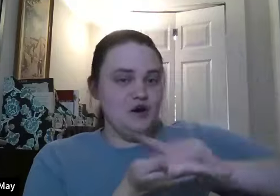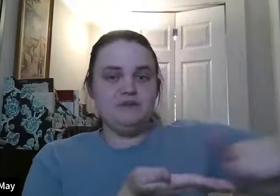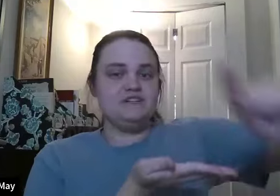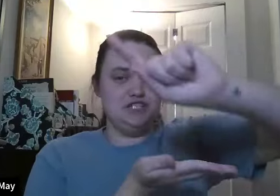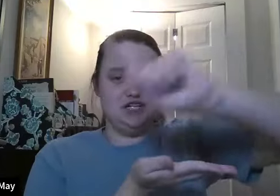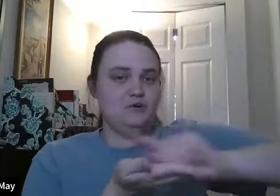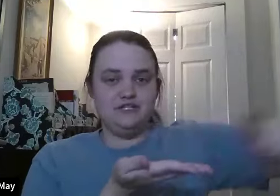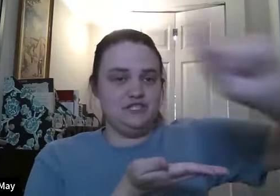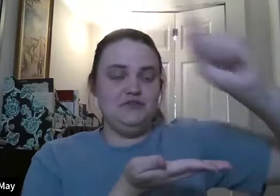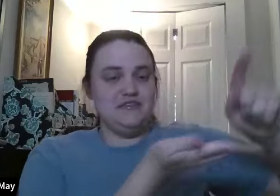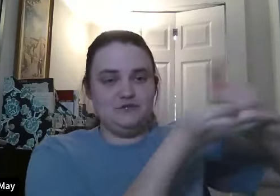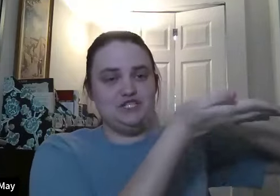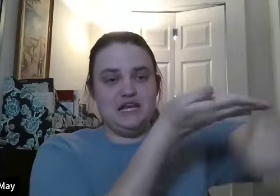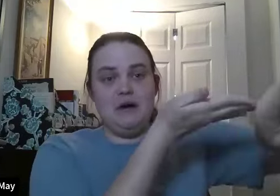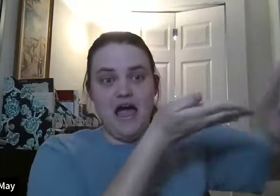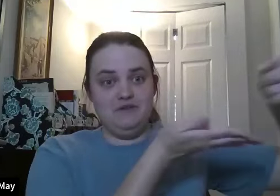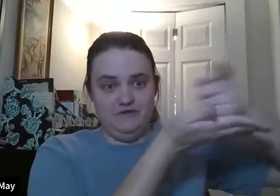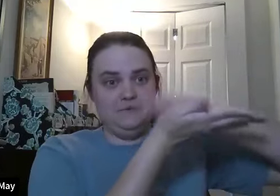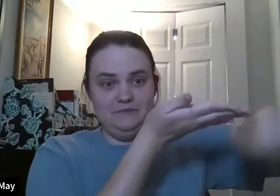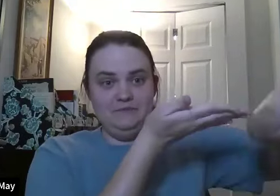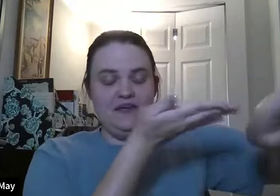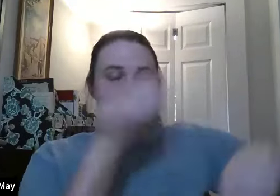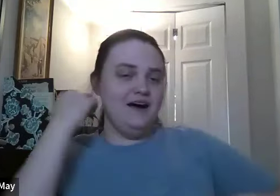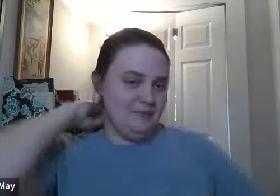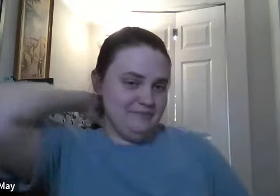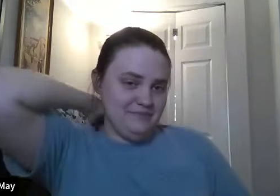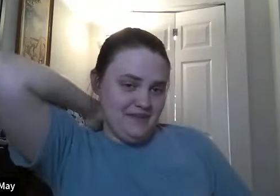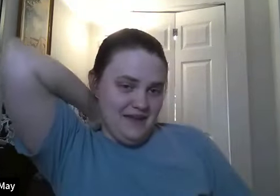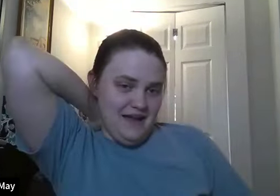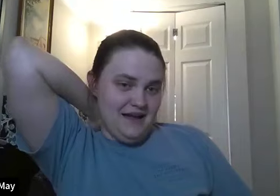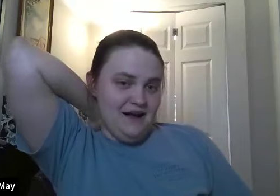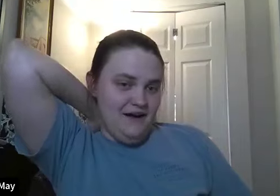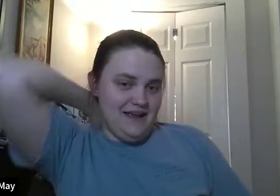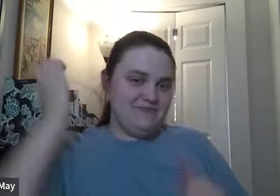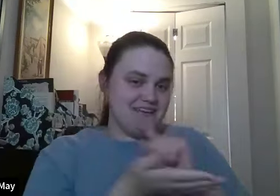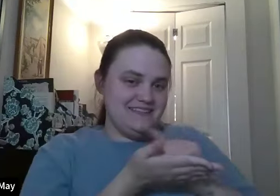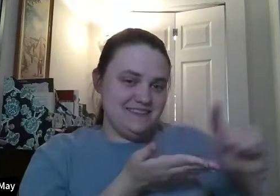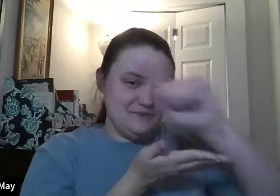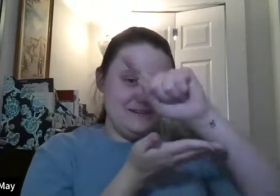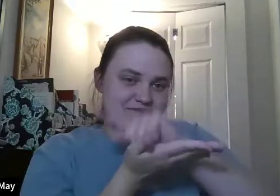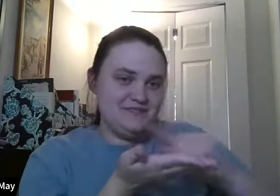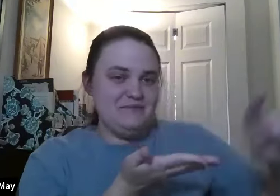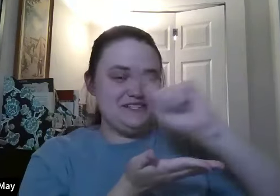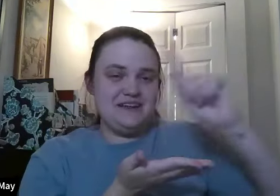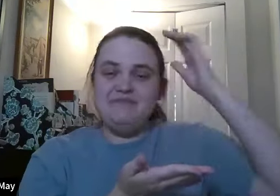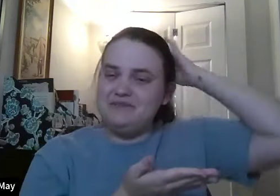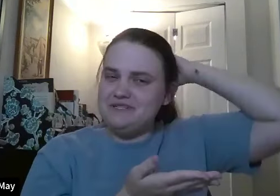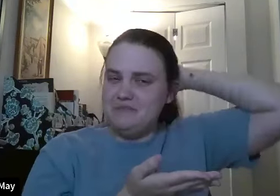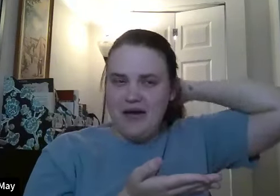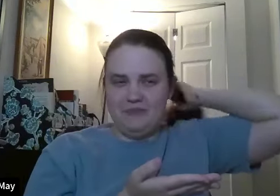one's going to judge you or question you. This one is just now a habit for me. I got caught emphasizing this one so much. I mean, it wasn't a bad one. It